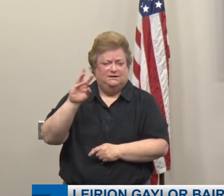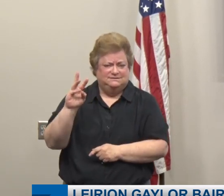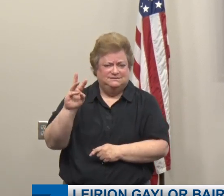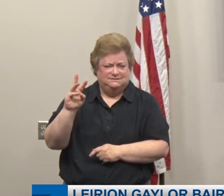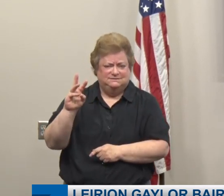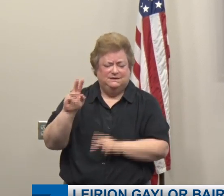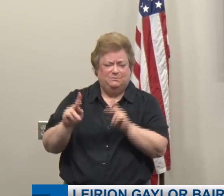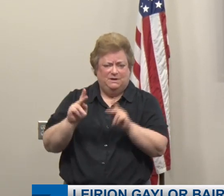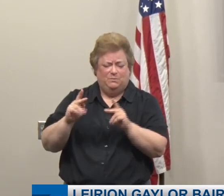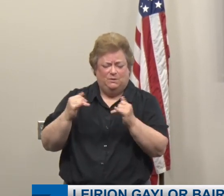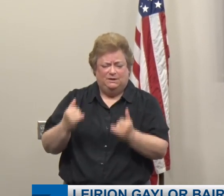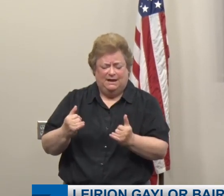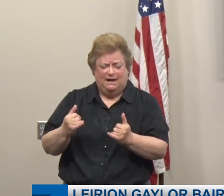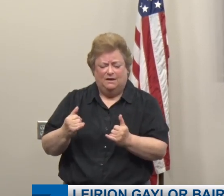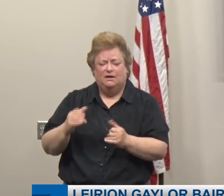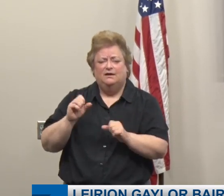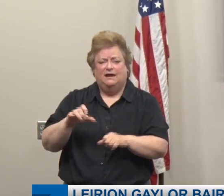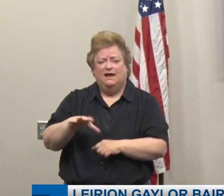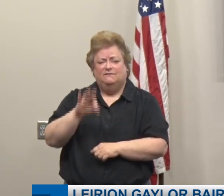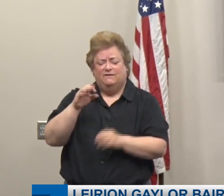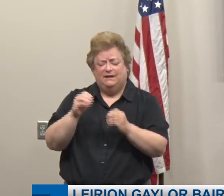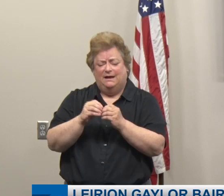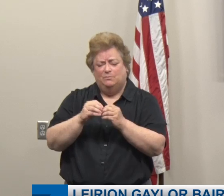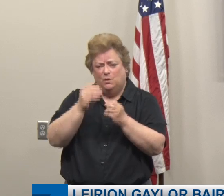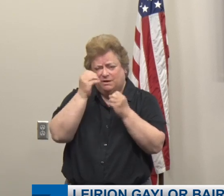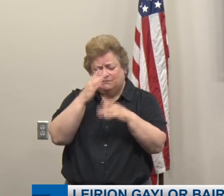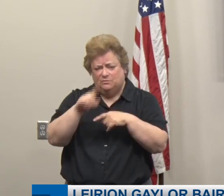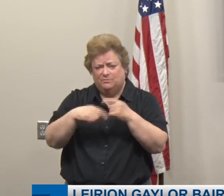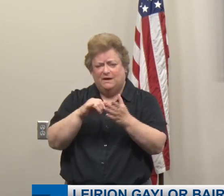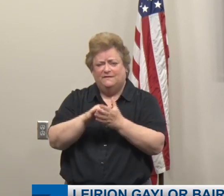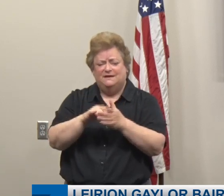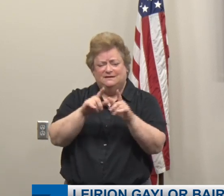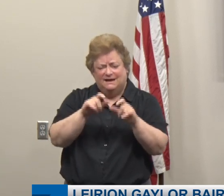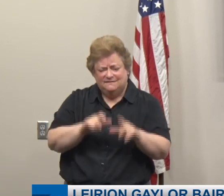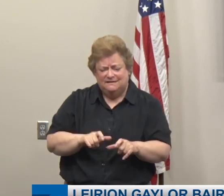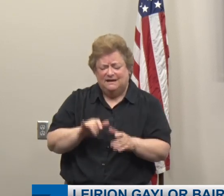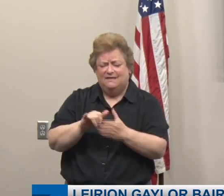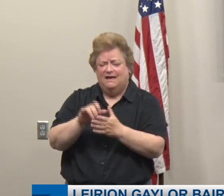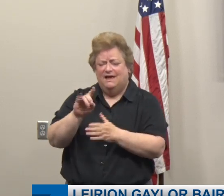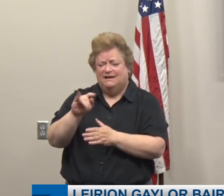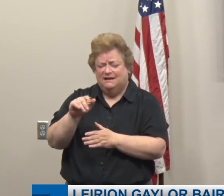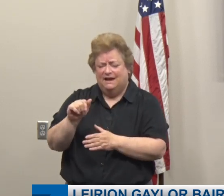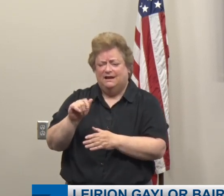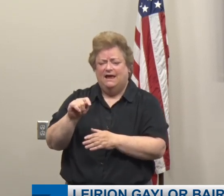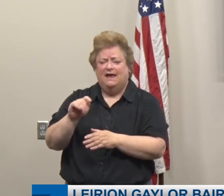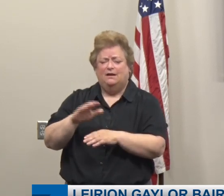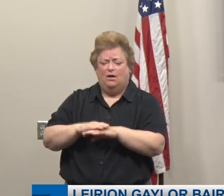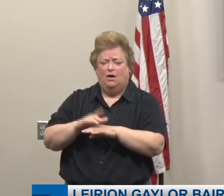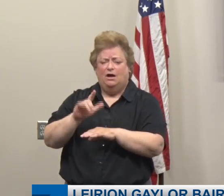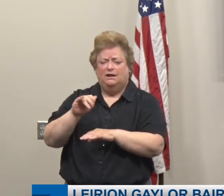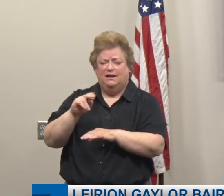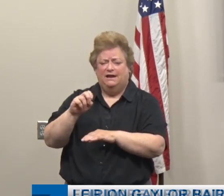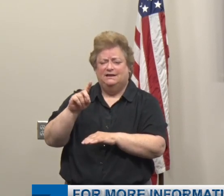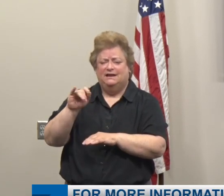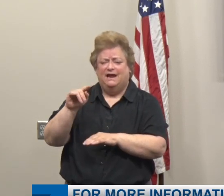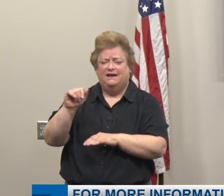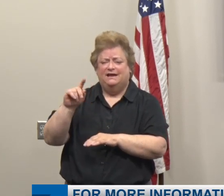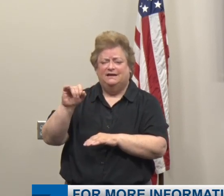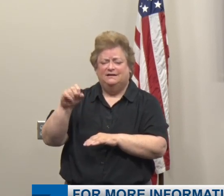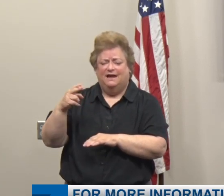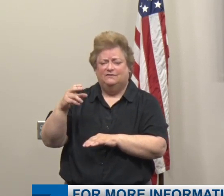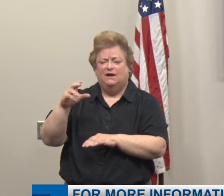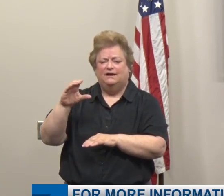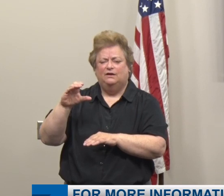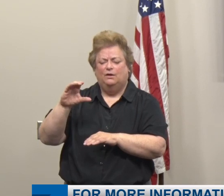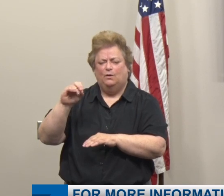you can find more data about these cases and the testing we are doing in Lincoln at our online data dashboard at covin